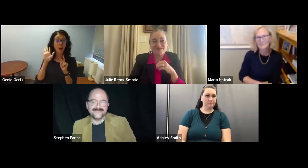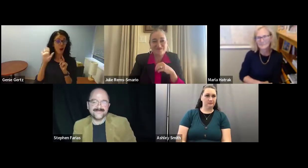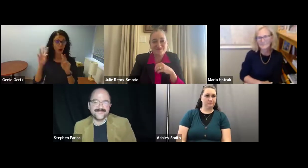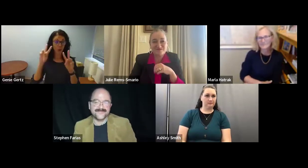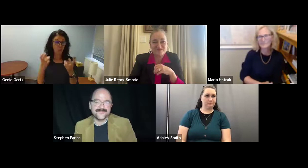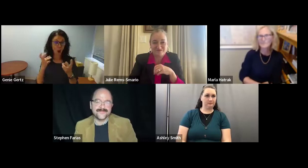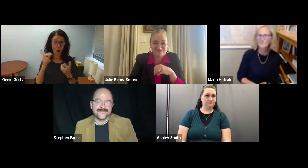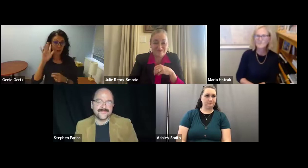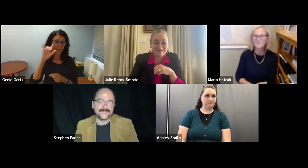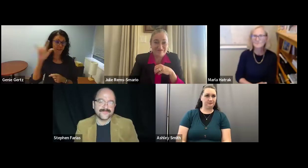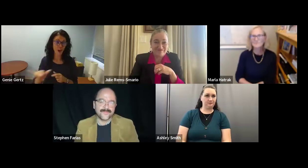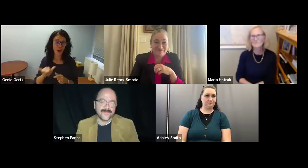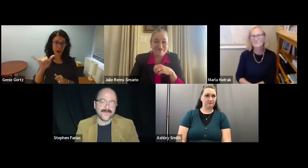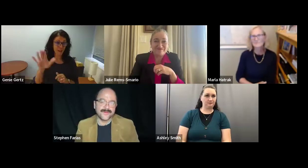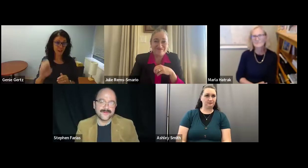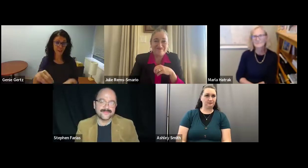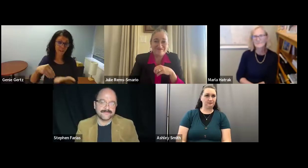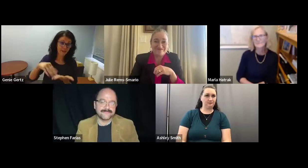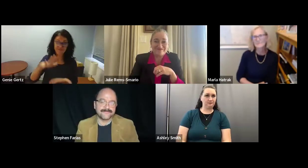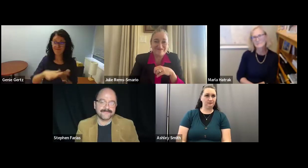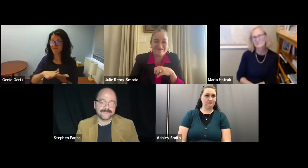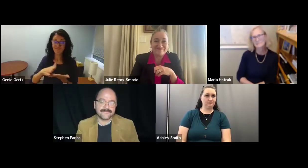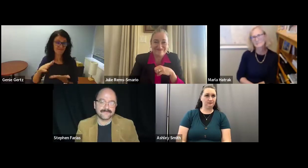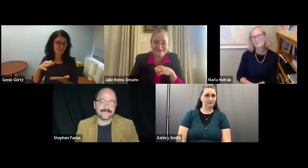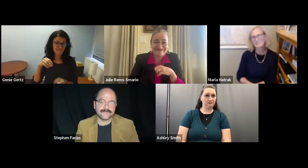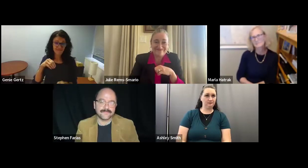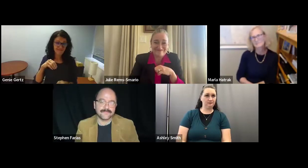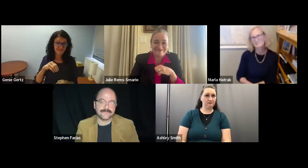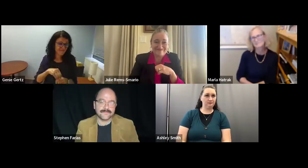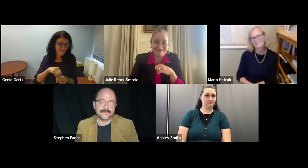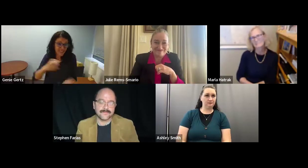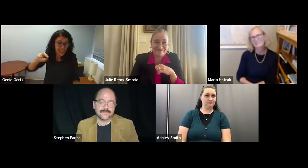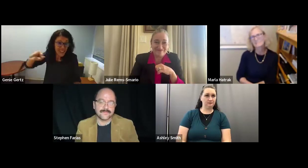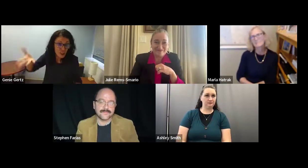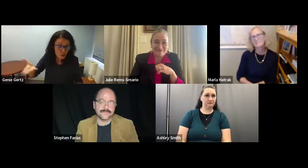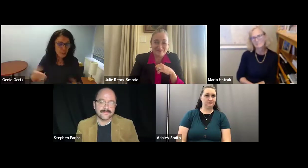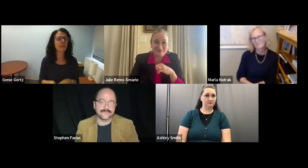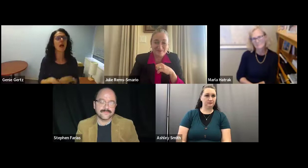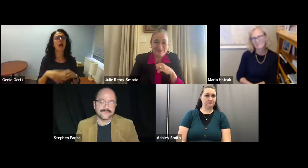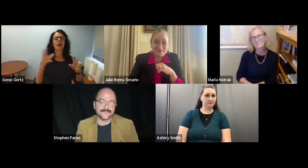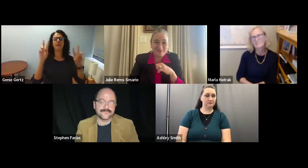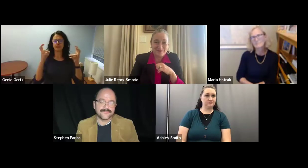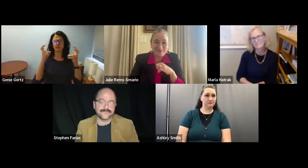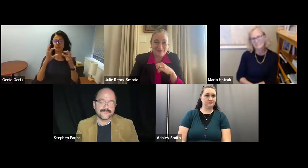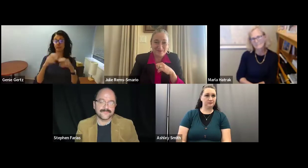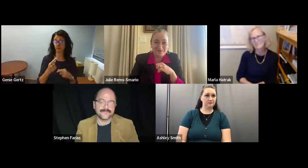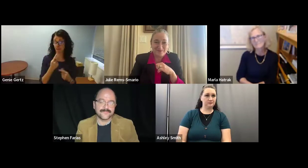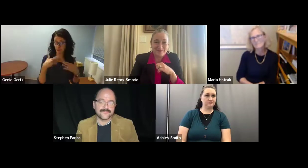retired last year. So there will forever be recognized